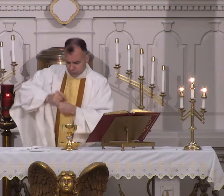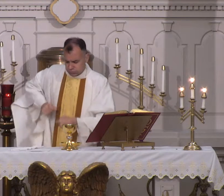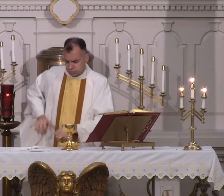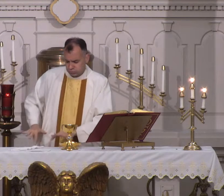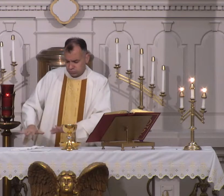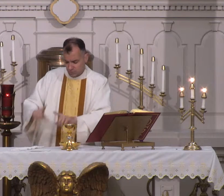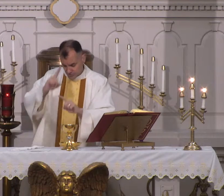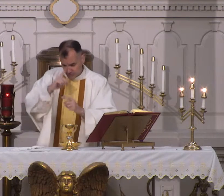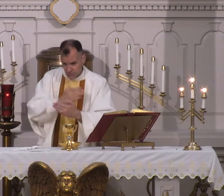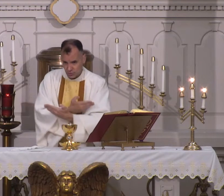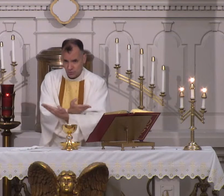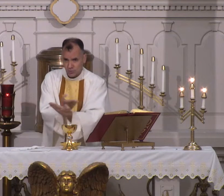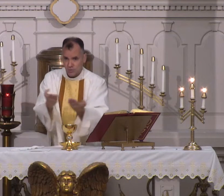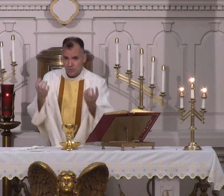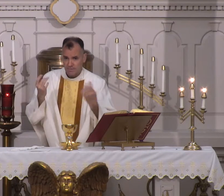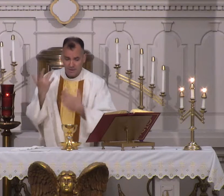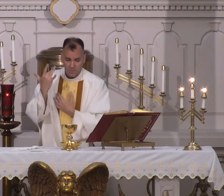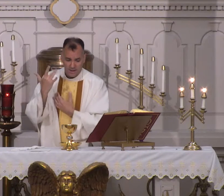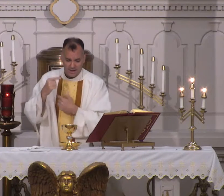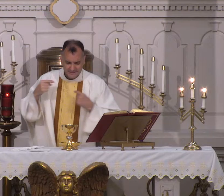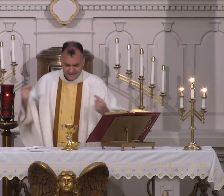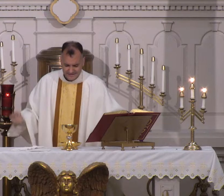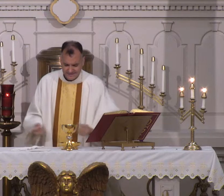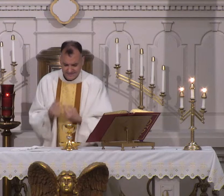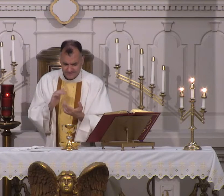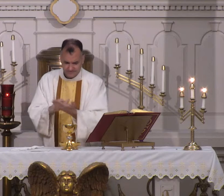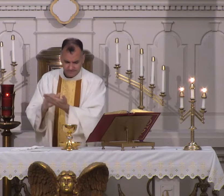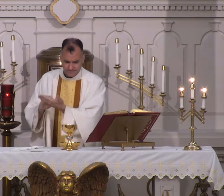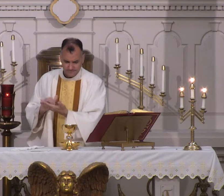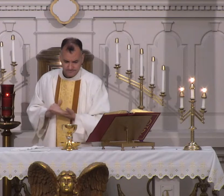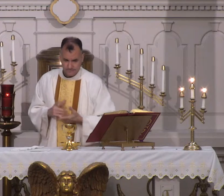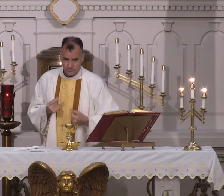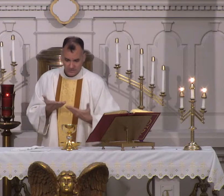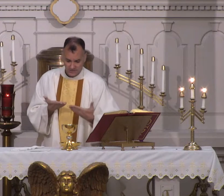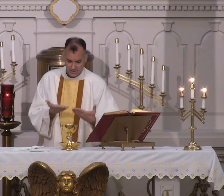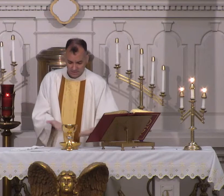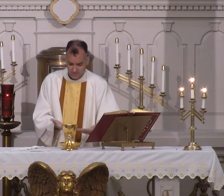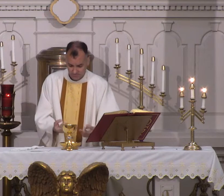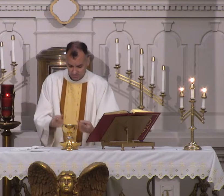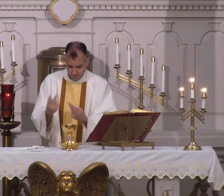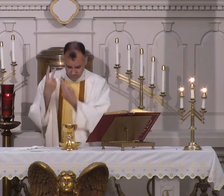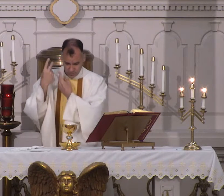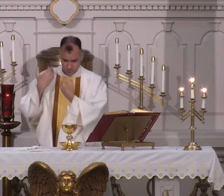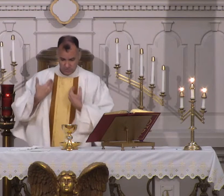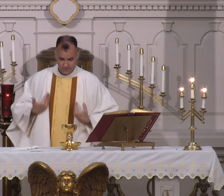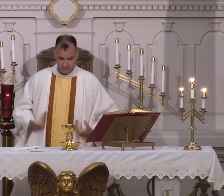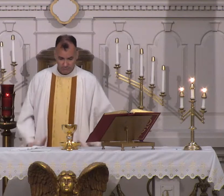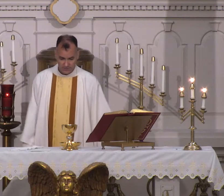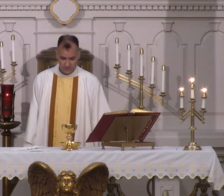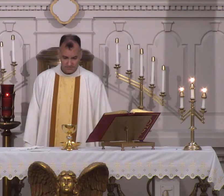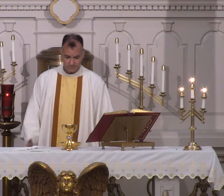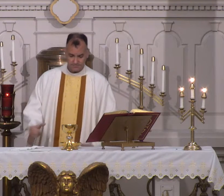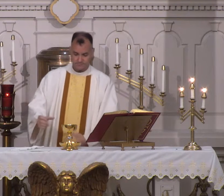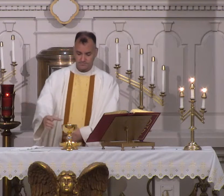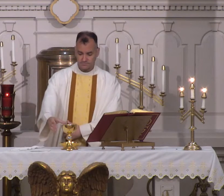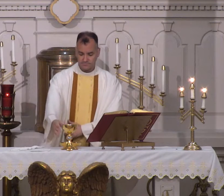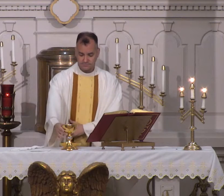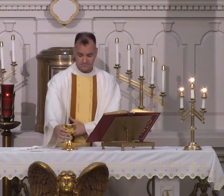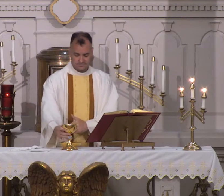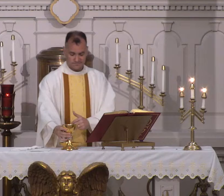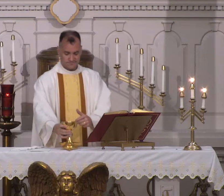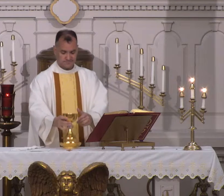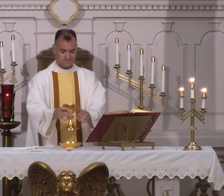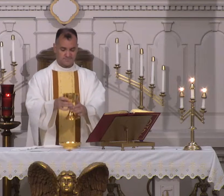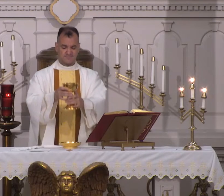eternal covenant, which we poured out for you and for many for the forgiveness of sins. Do this in memory of me."